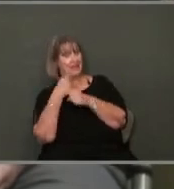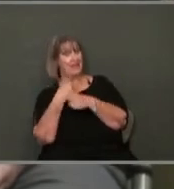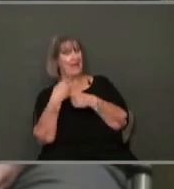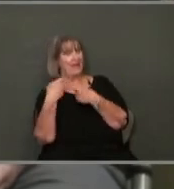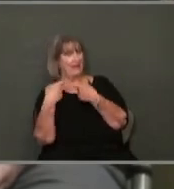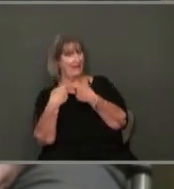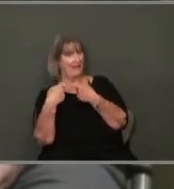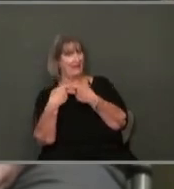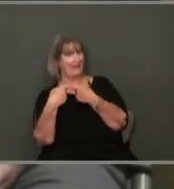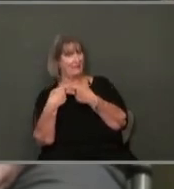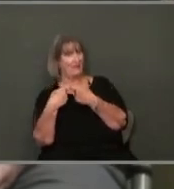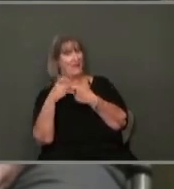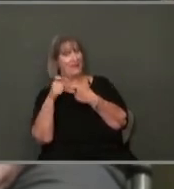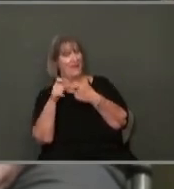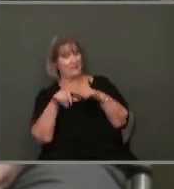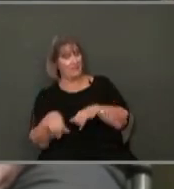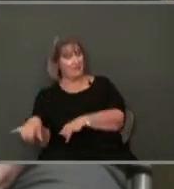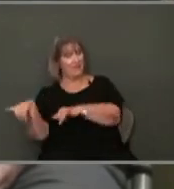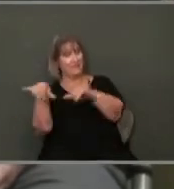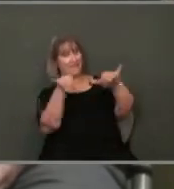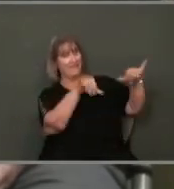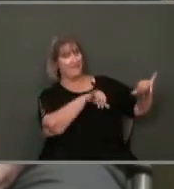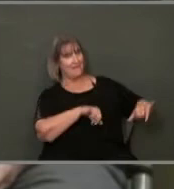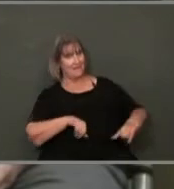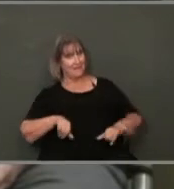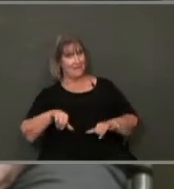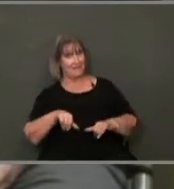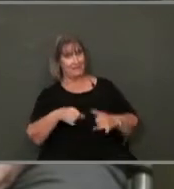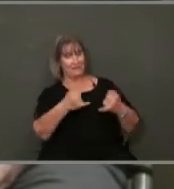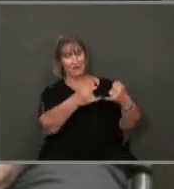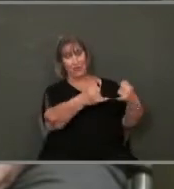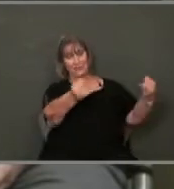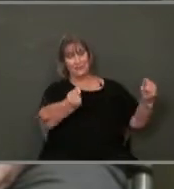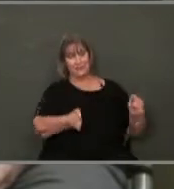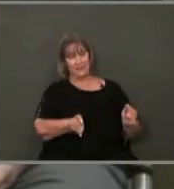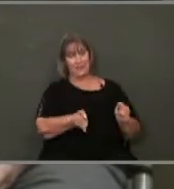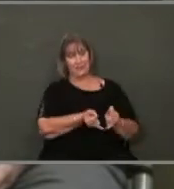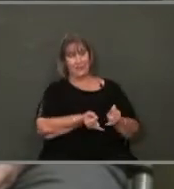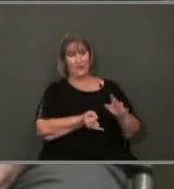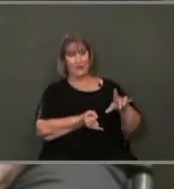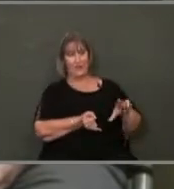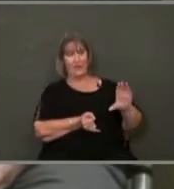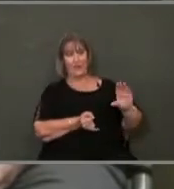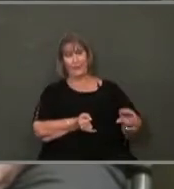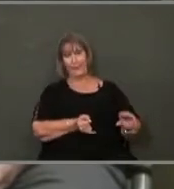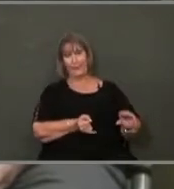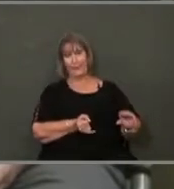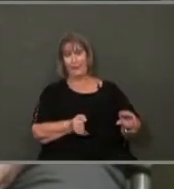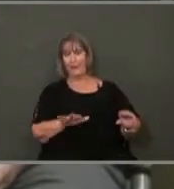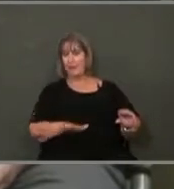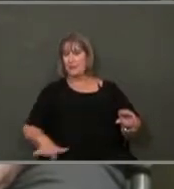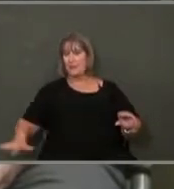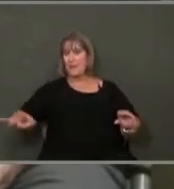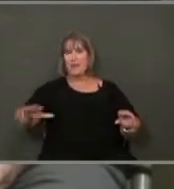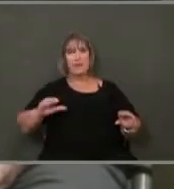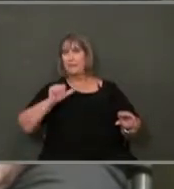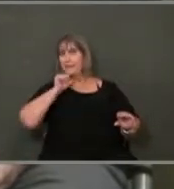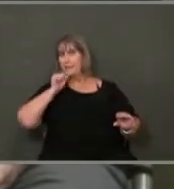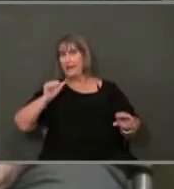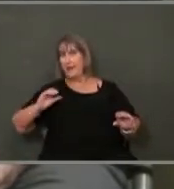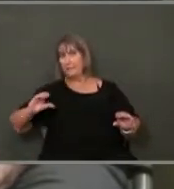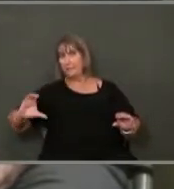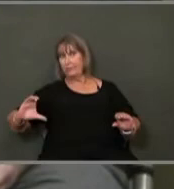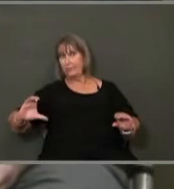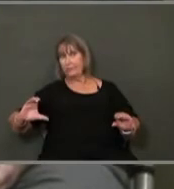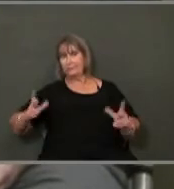treat ratepayers uniform and equally. If we made $50 million in barge